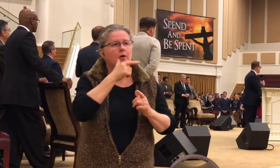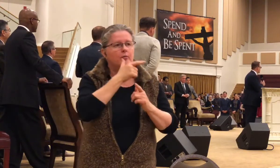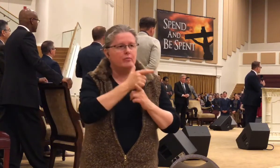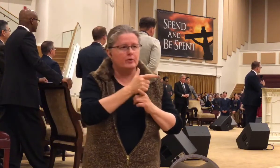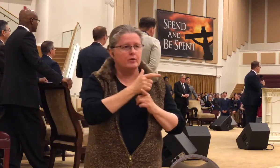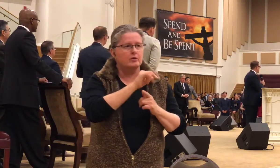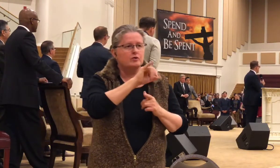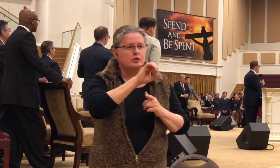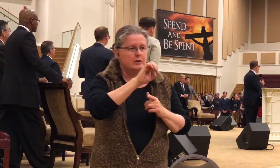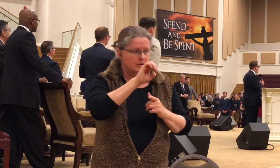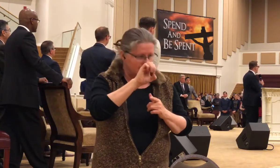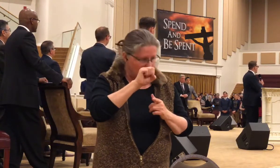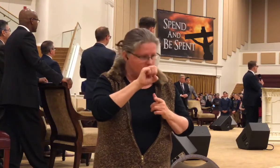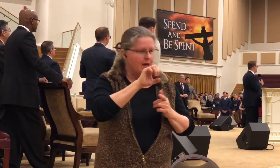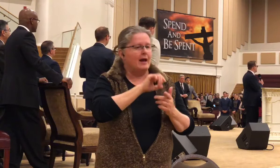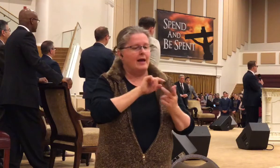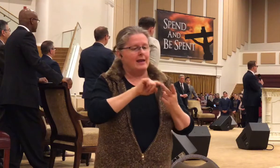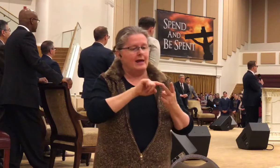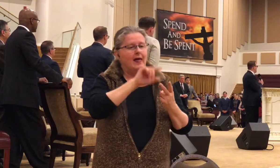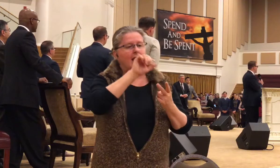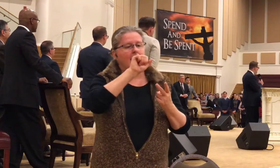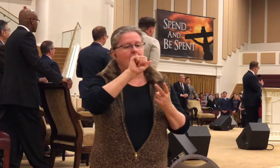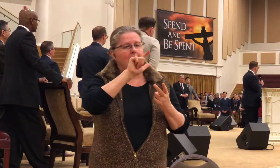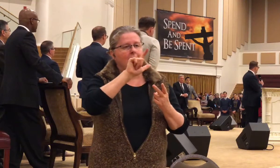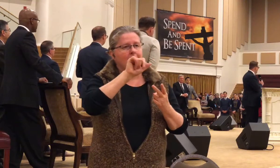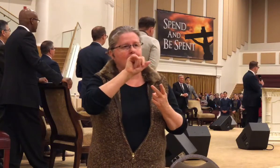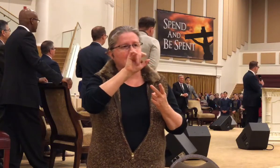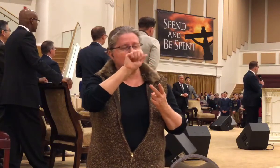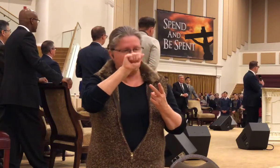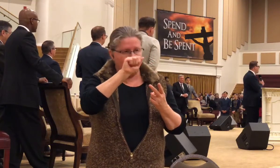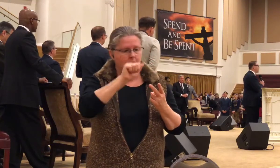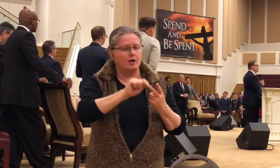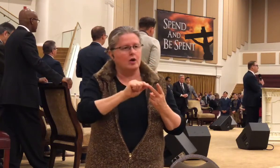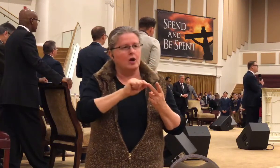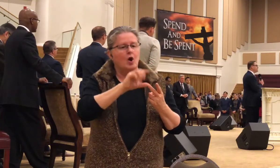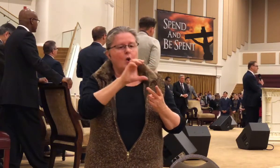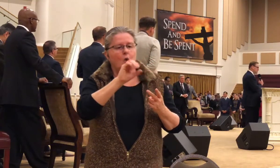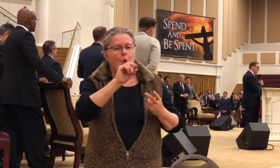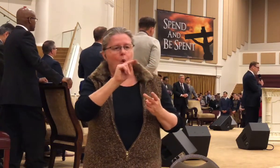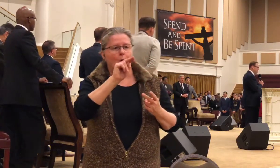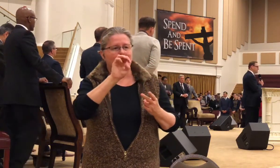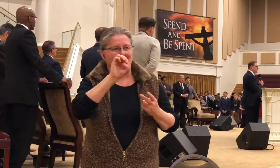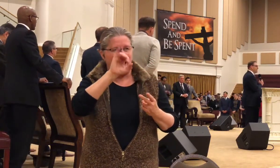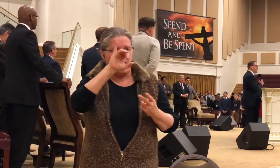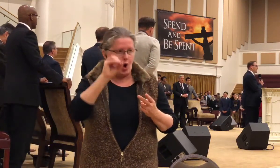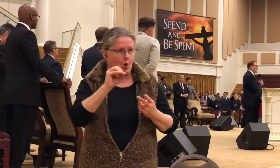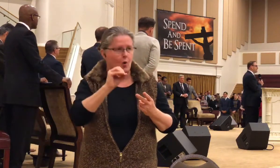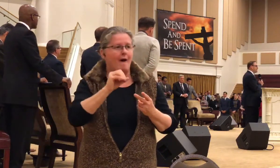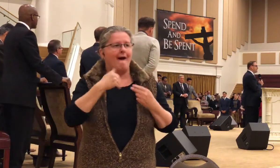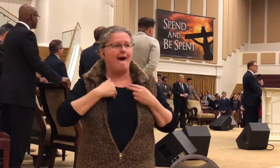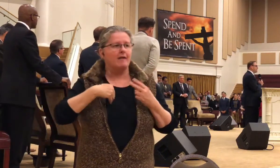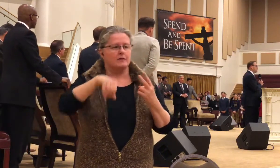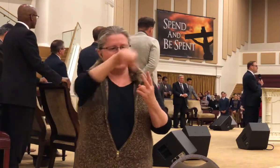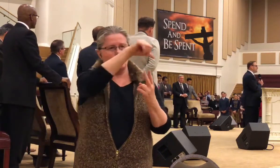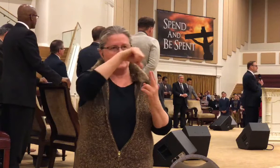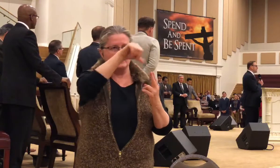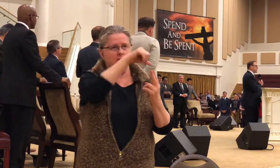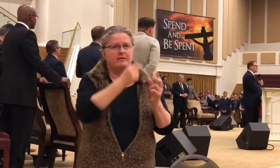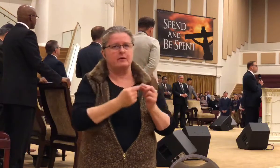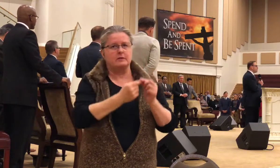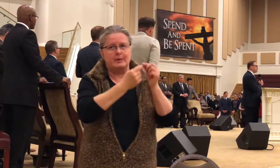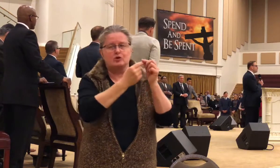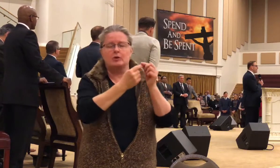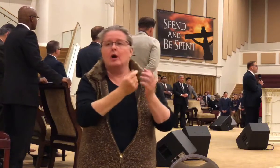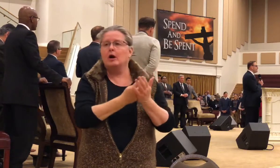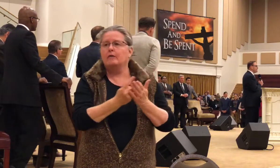and Sister Alexis Cornejo, God has anointed them in a very, very special way. And a few weeks ago,